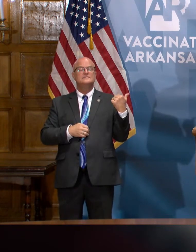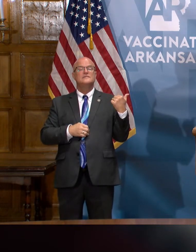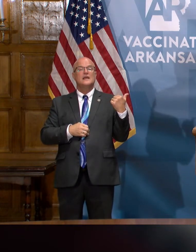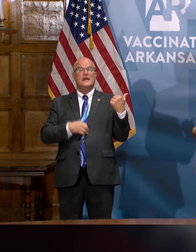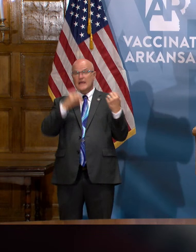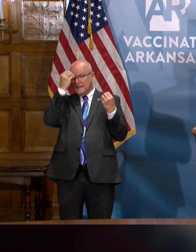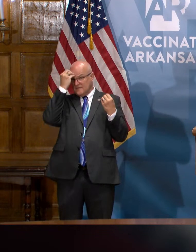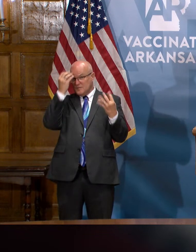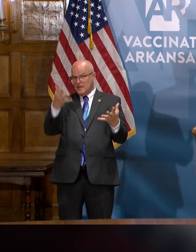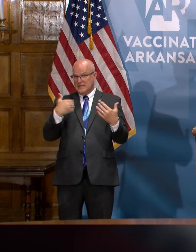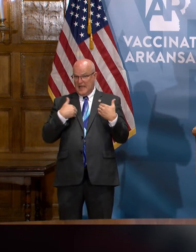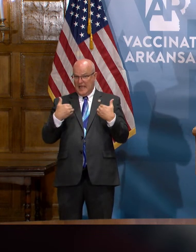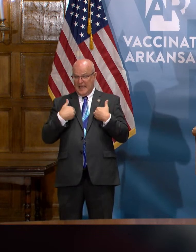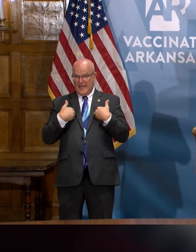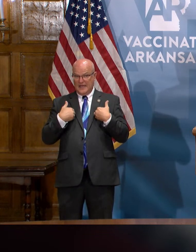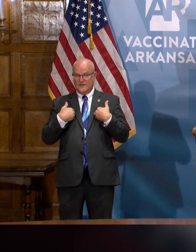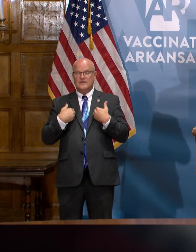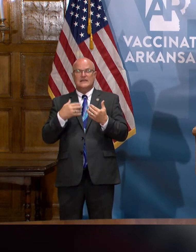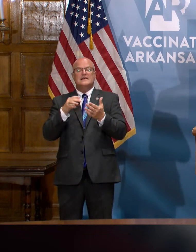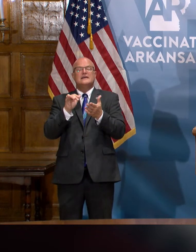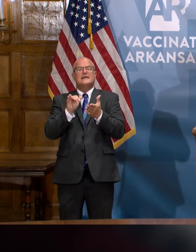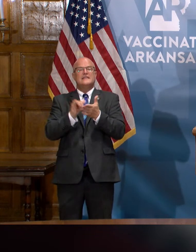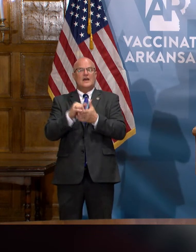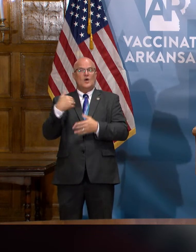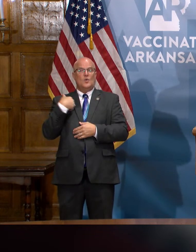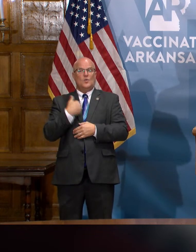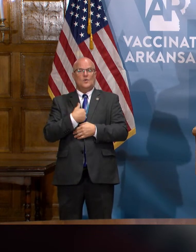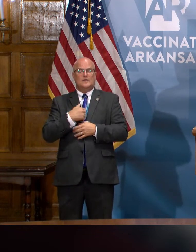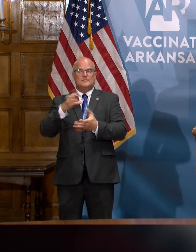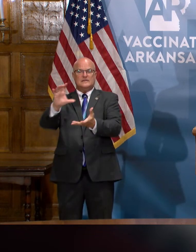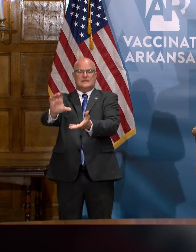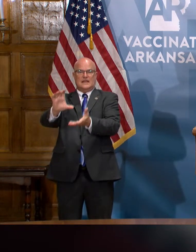The information that I have is that we have been